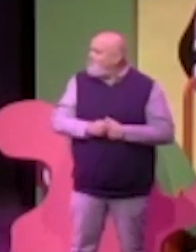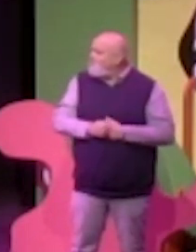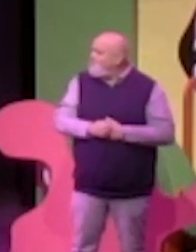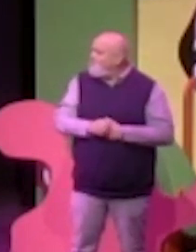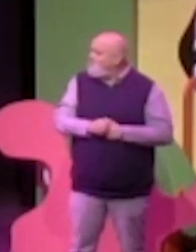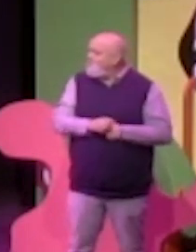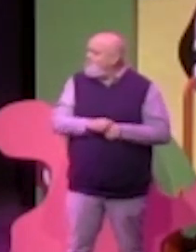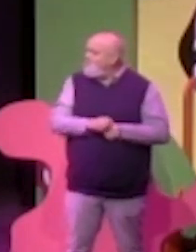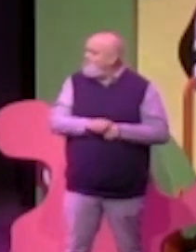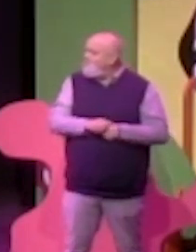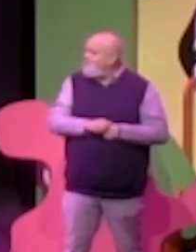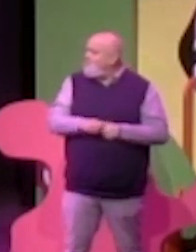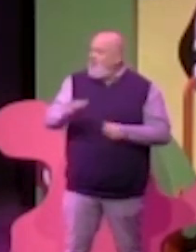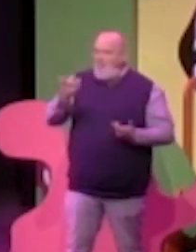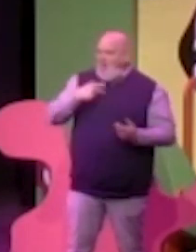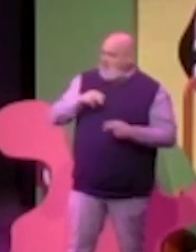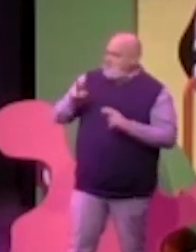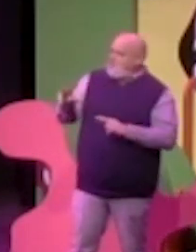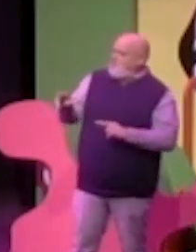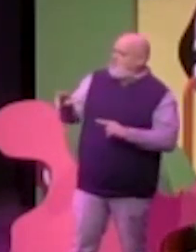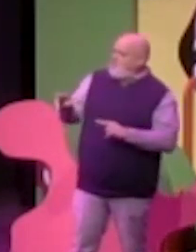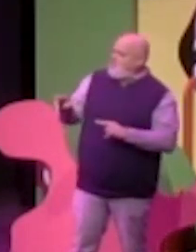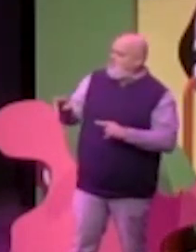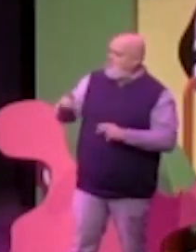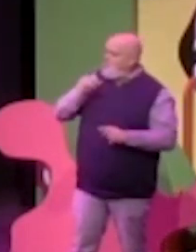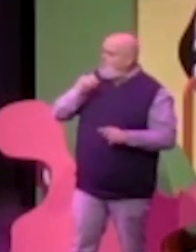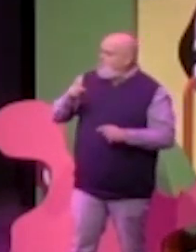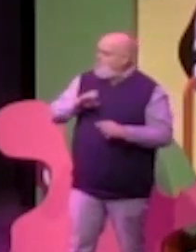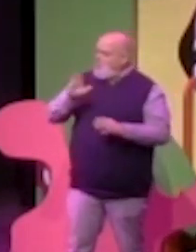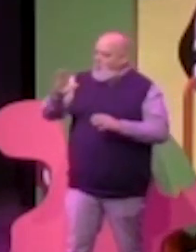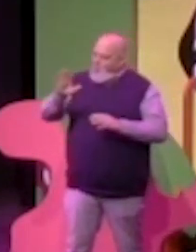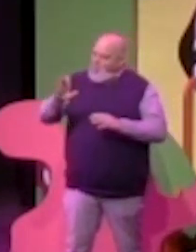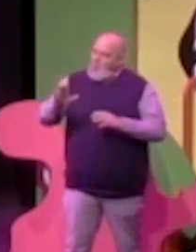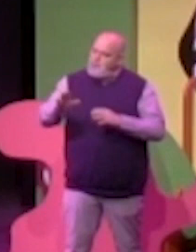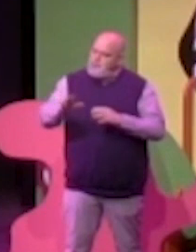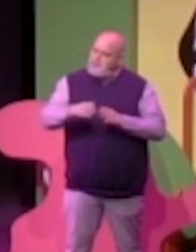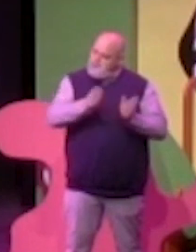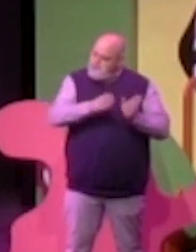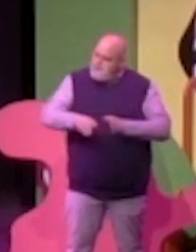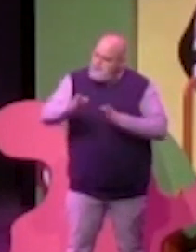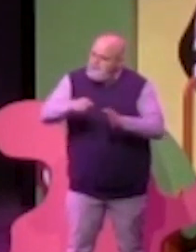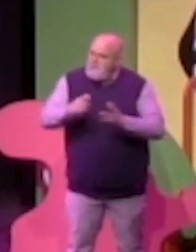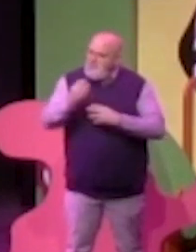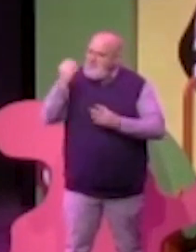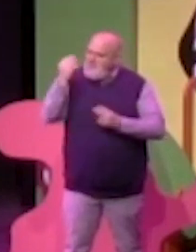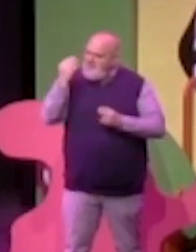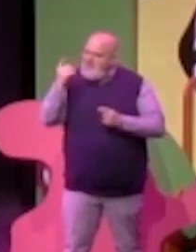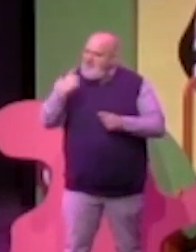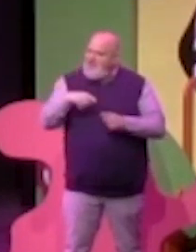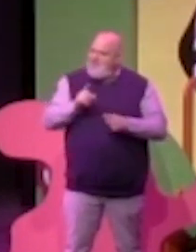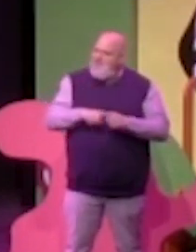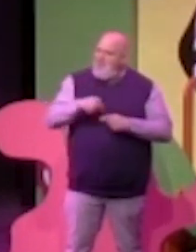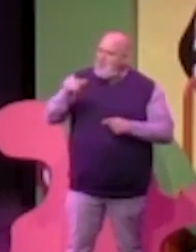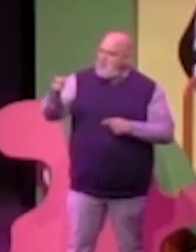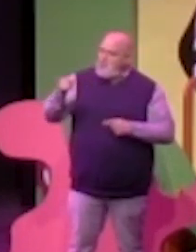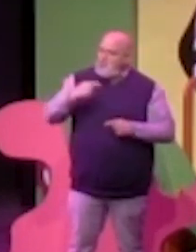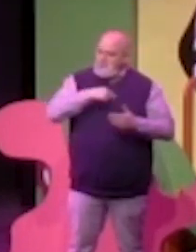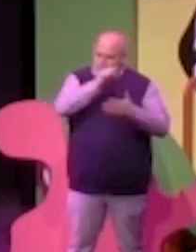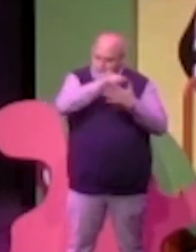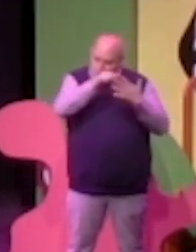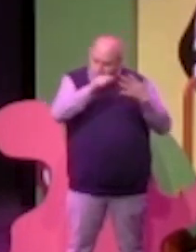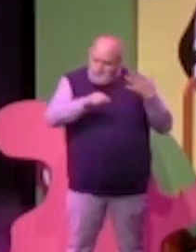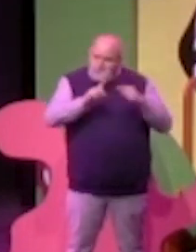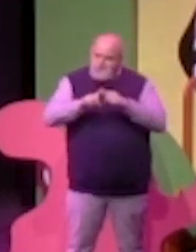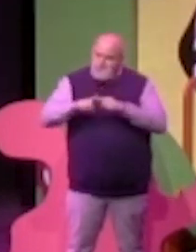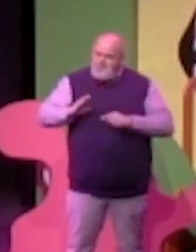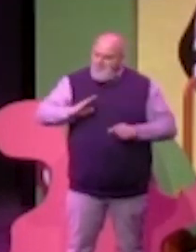Nice. And I'm just going to jump. I was just admiring the initiative and really thinking about the channel of that you took stock of all the boards and